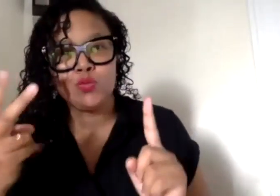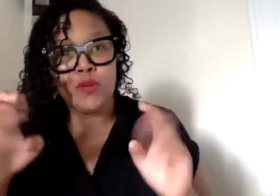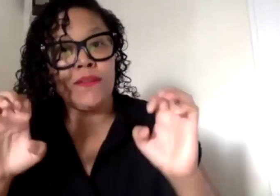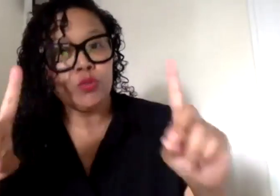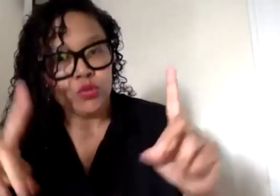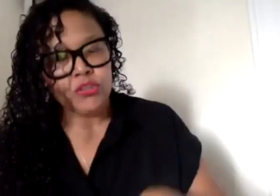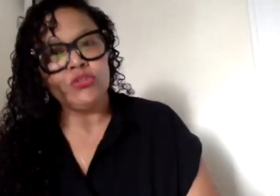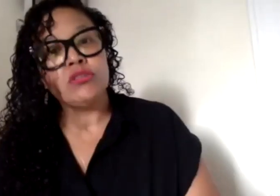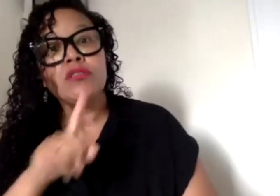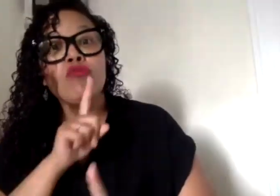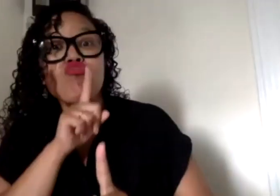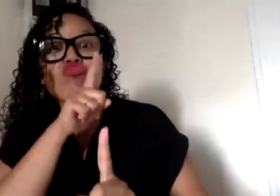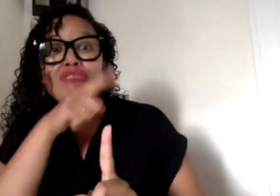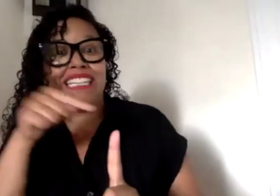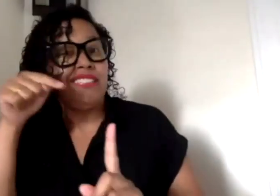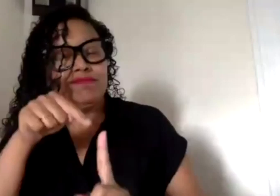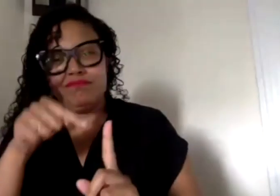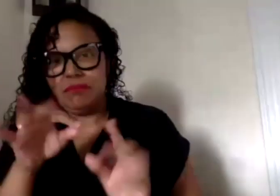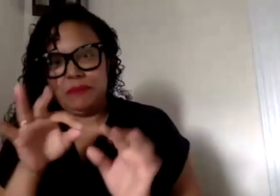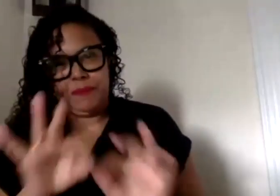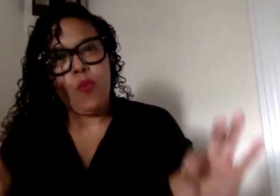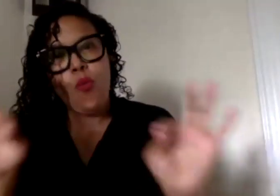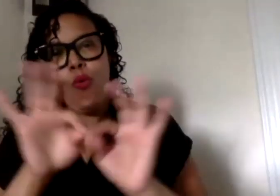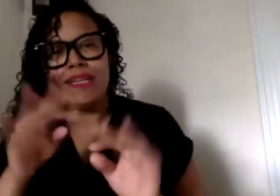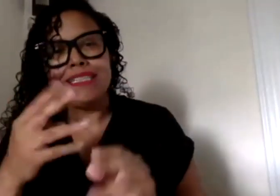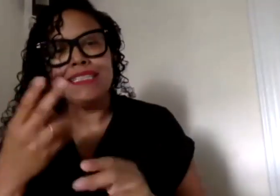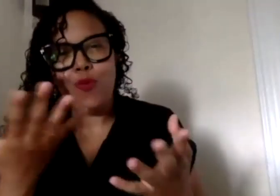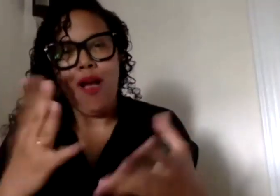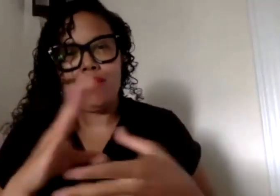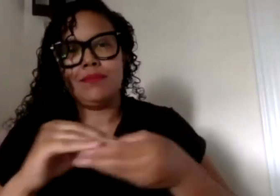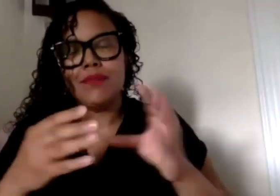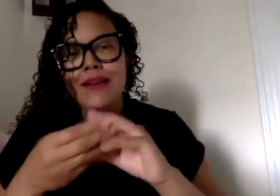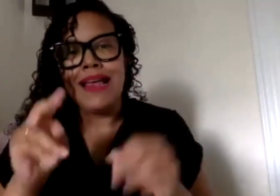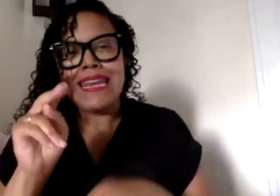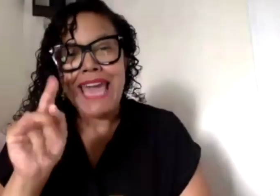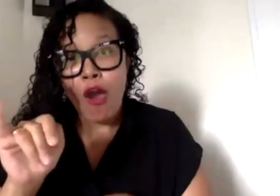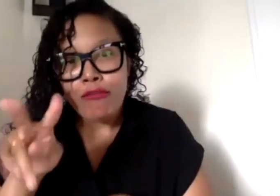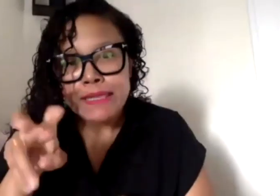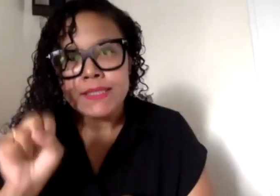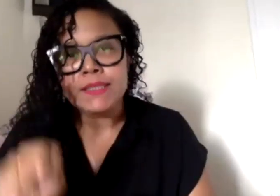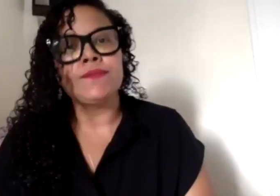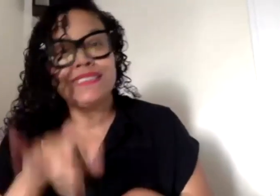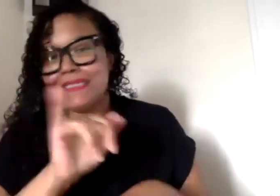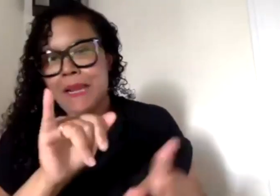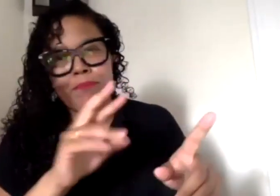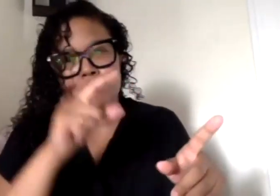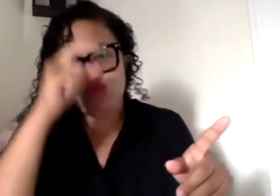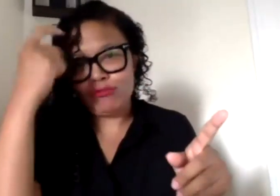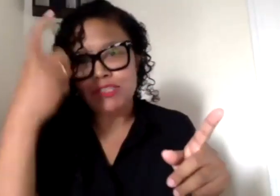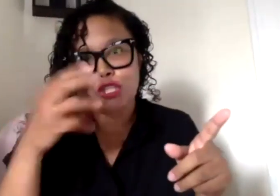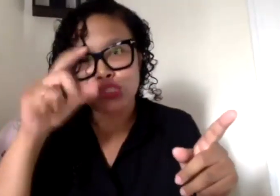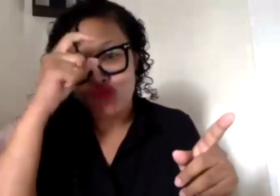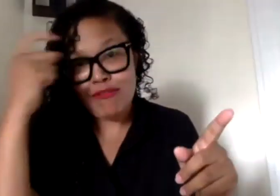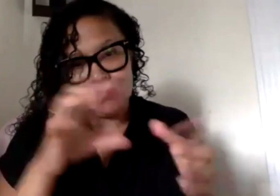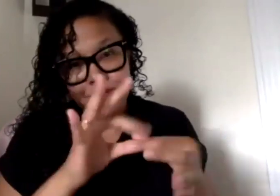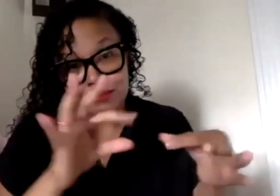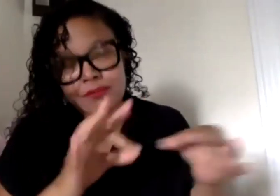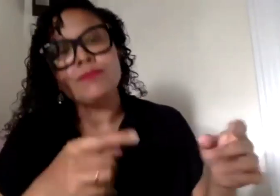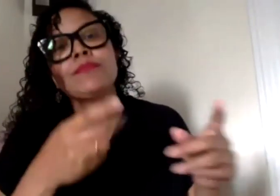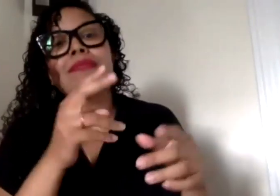writing for K to 12 educational settings about the importance of narratives, kind of